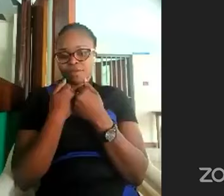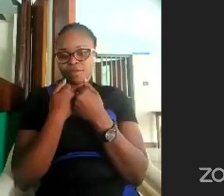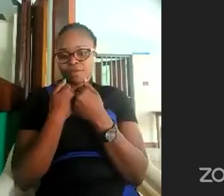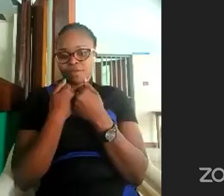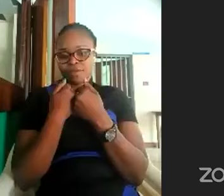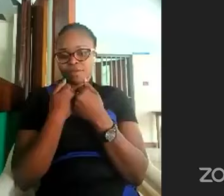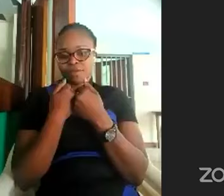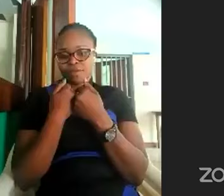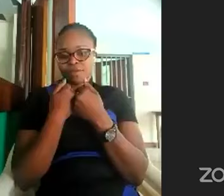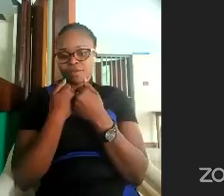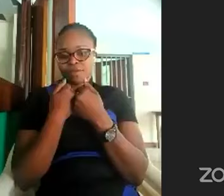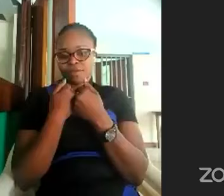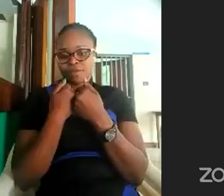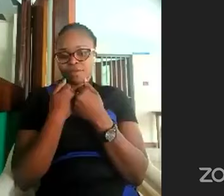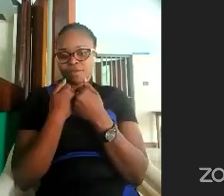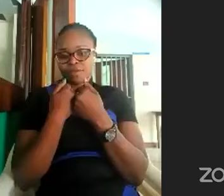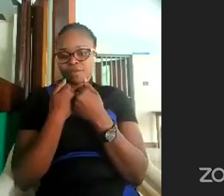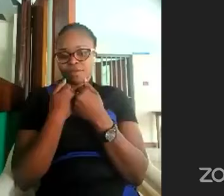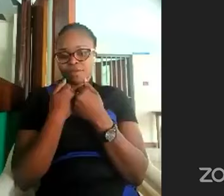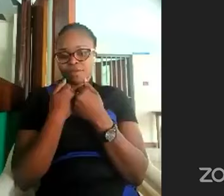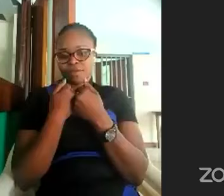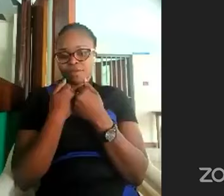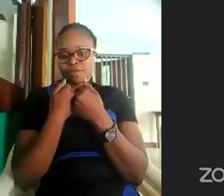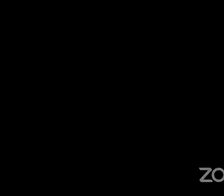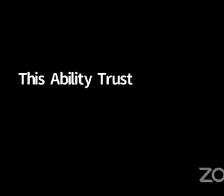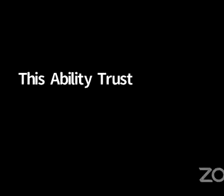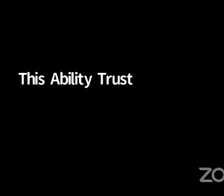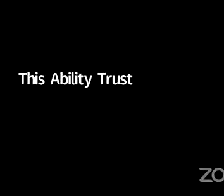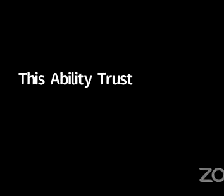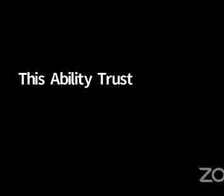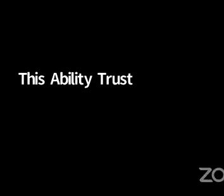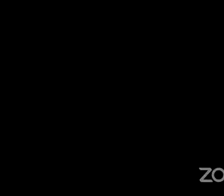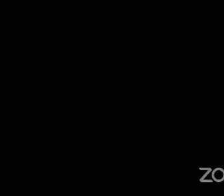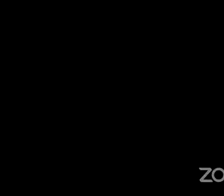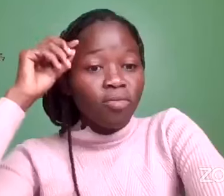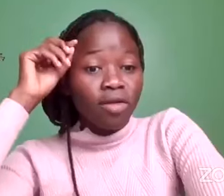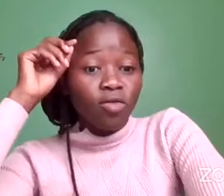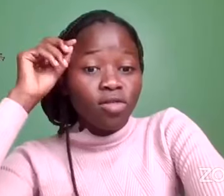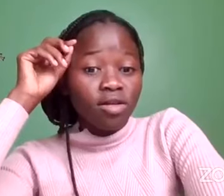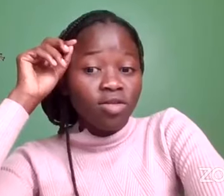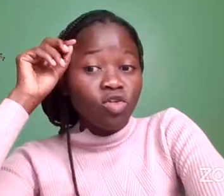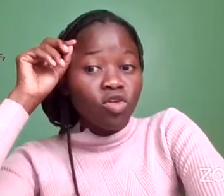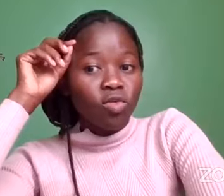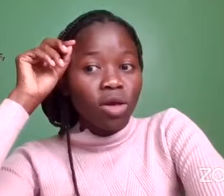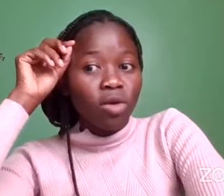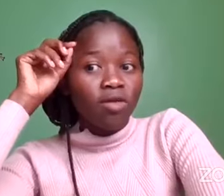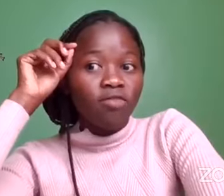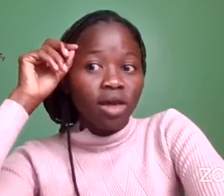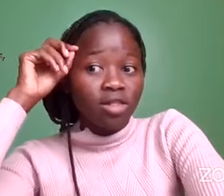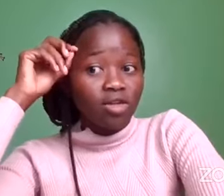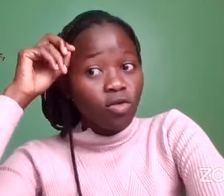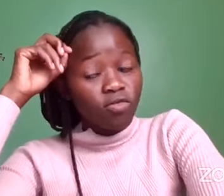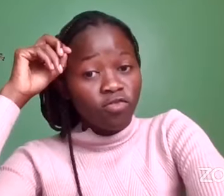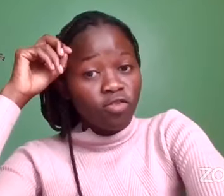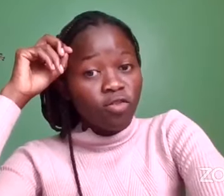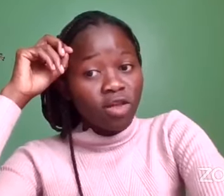maybe the disability that you have. But then I was also trying to check from the Constitution, where we have the Article 54 that